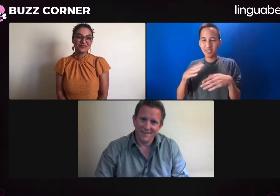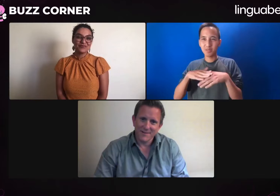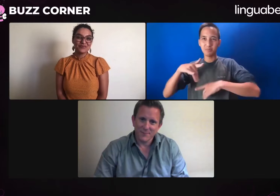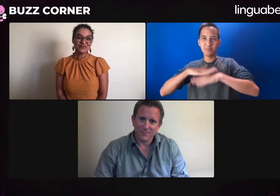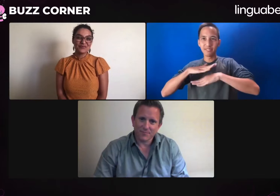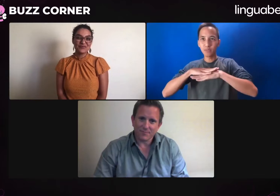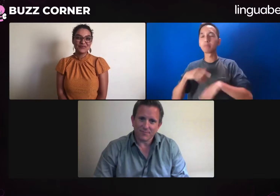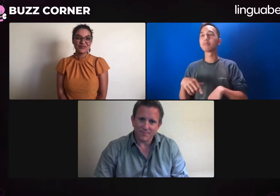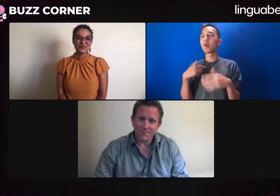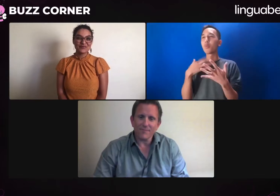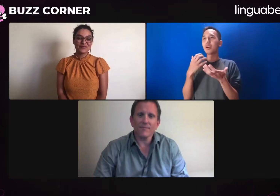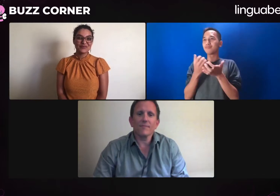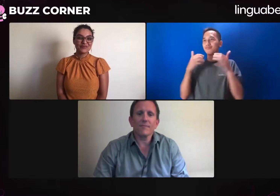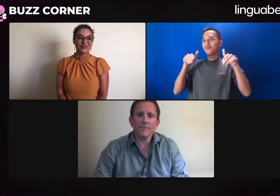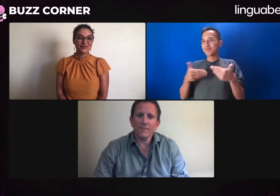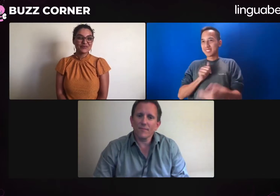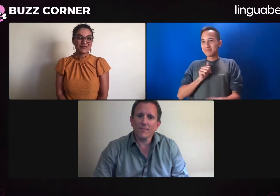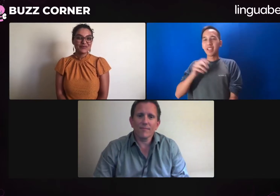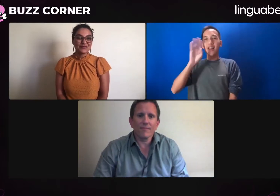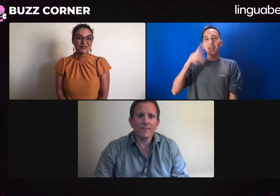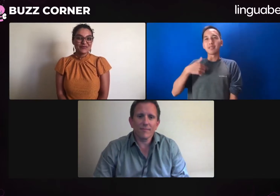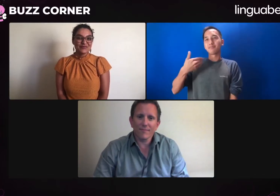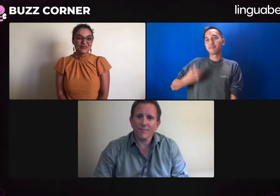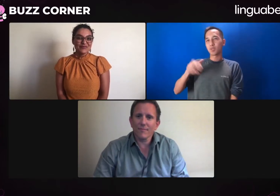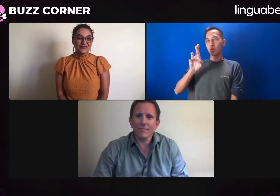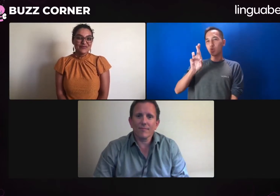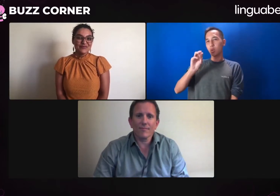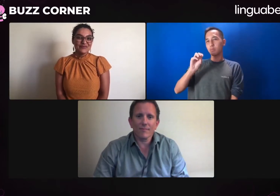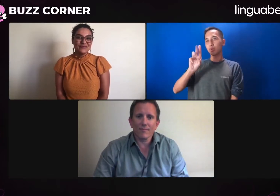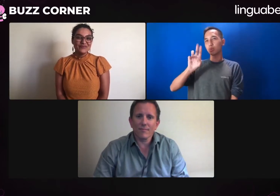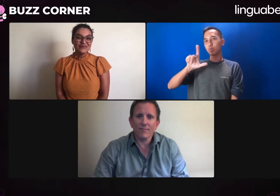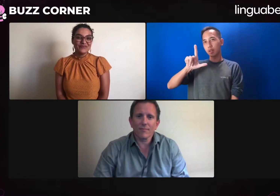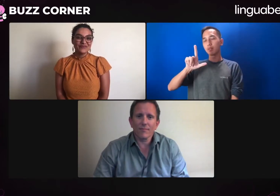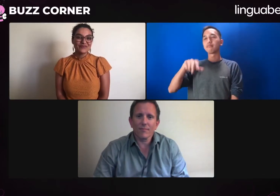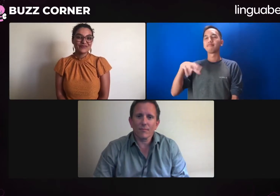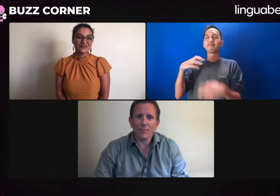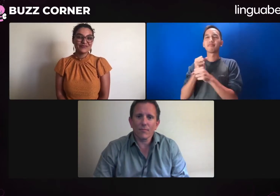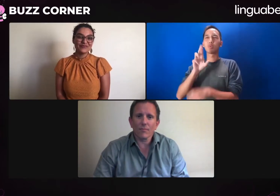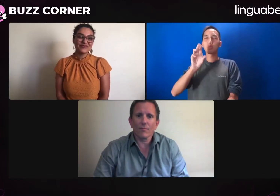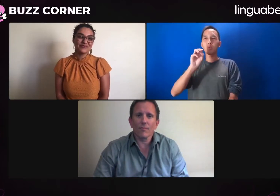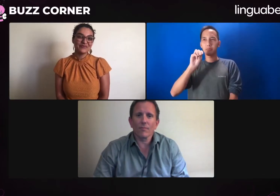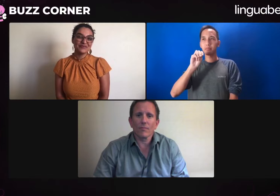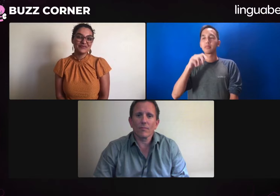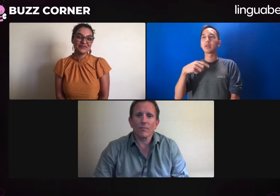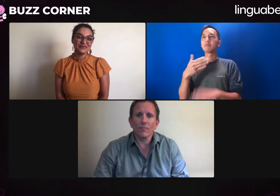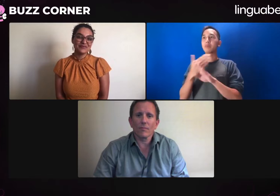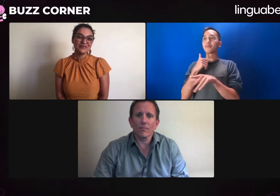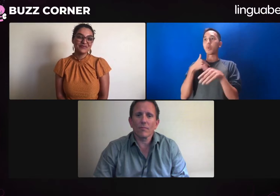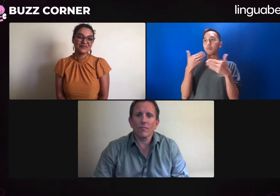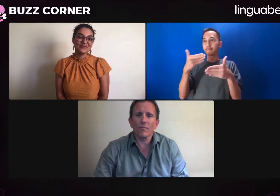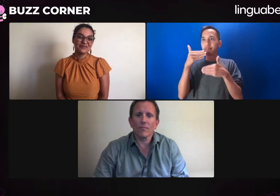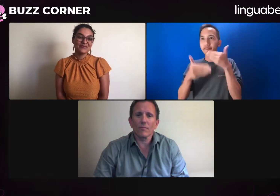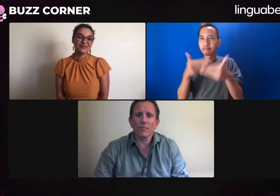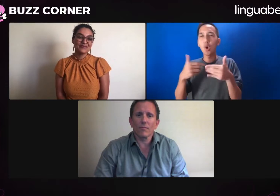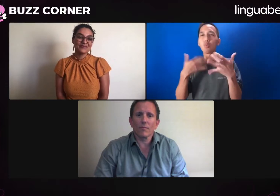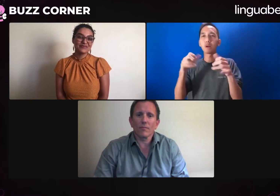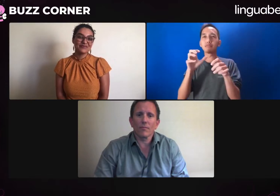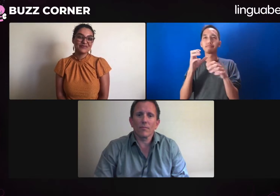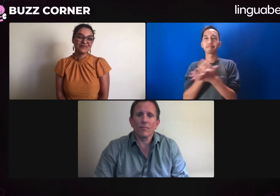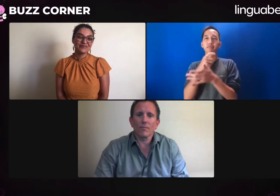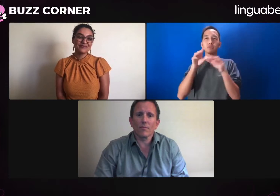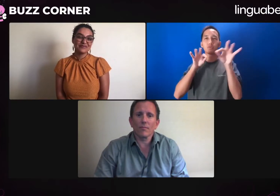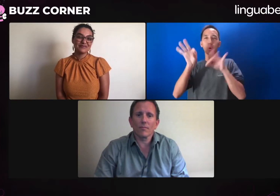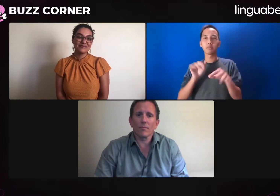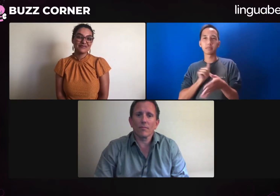introduce yourself? Hello, thank you so much for having me here today. My name is Romduol. I go by